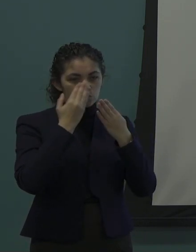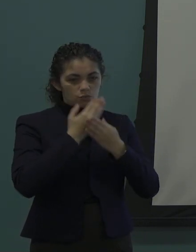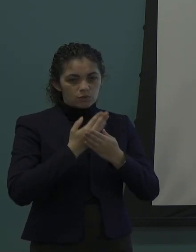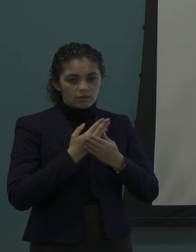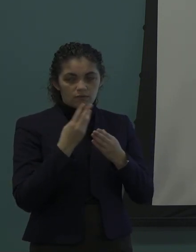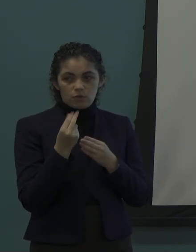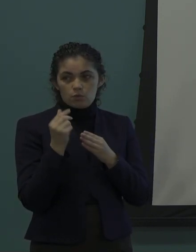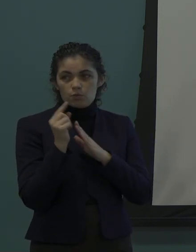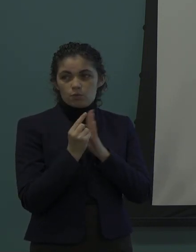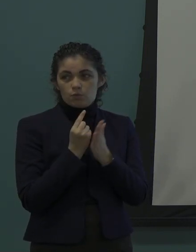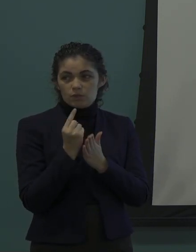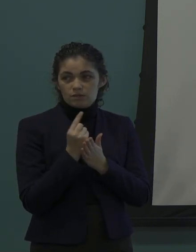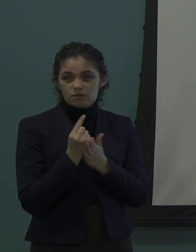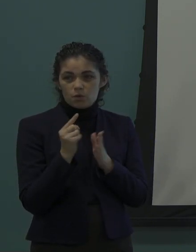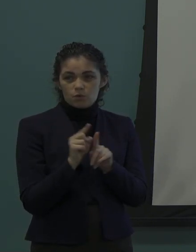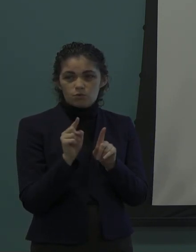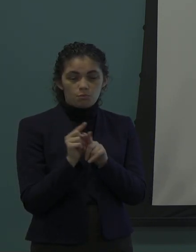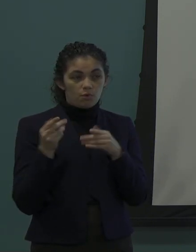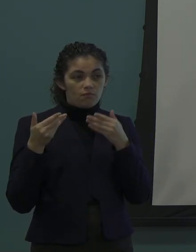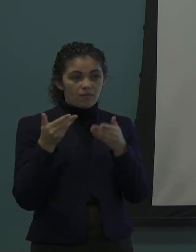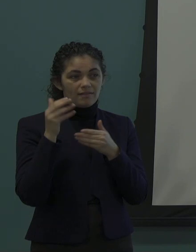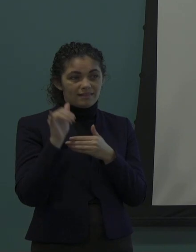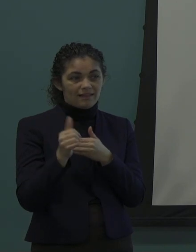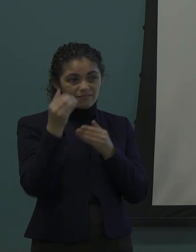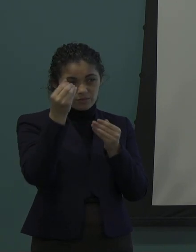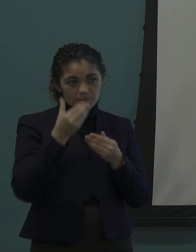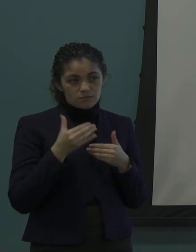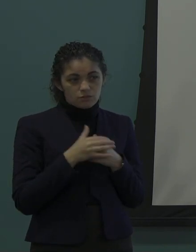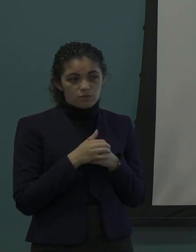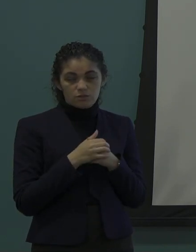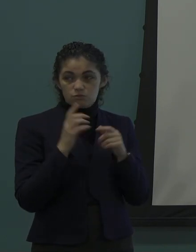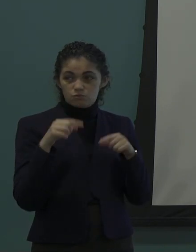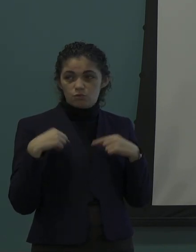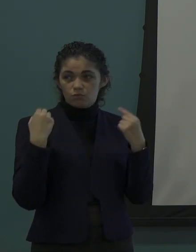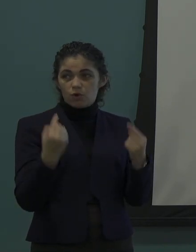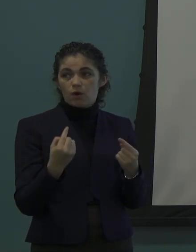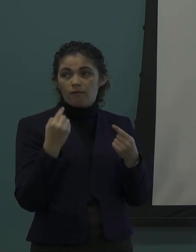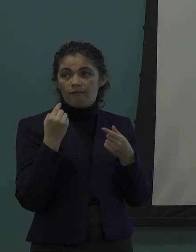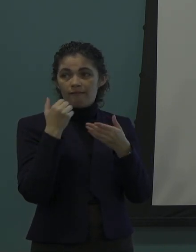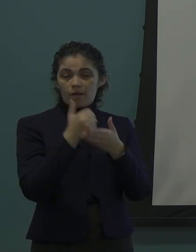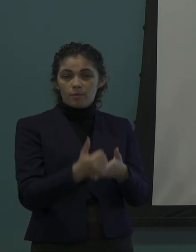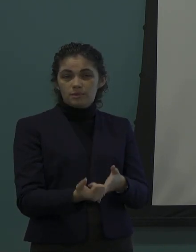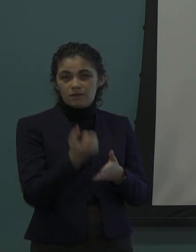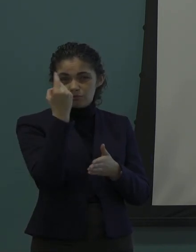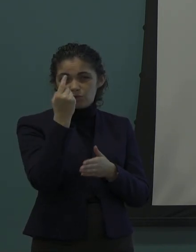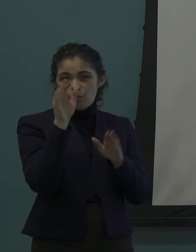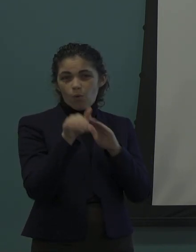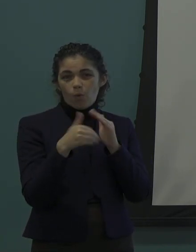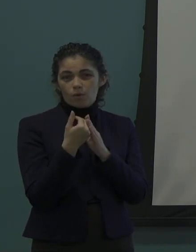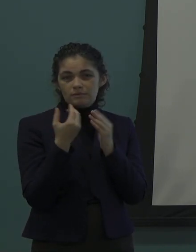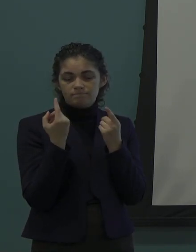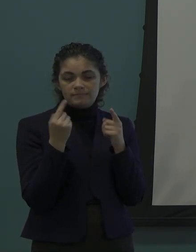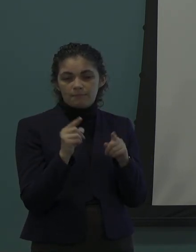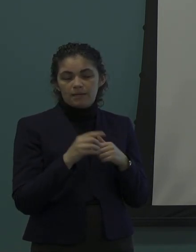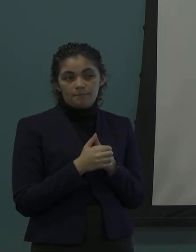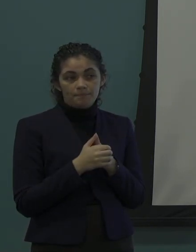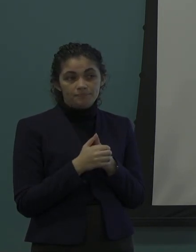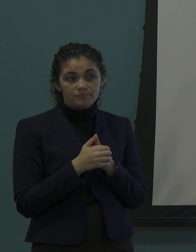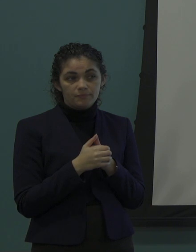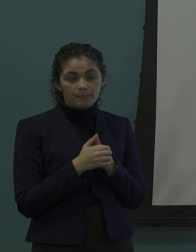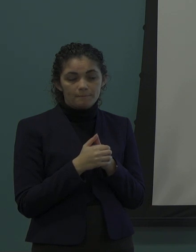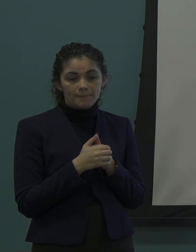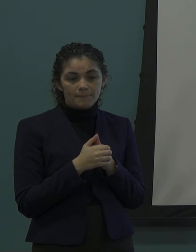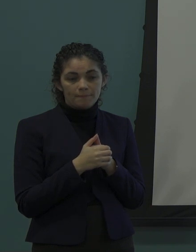weeks. And we will continue to provide you this information insofar as it helps you to understand the distribution of